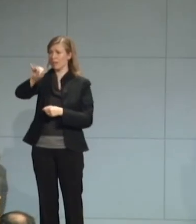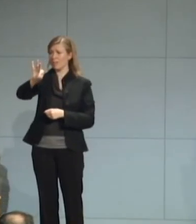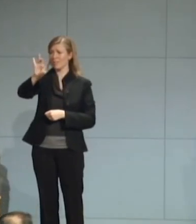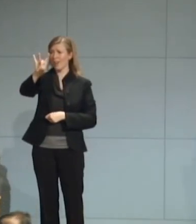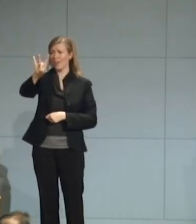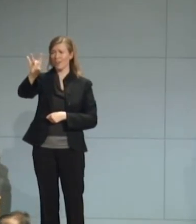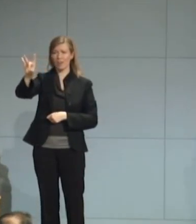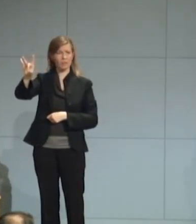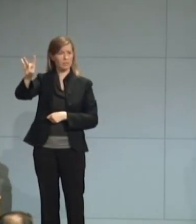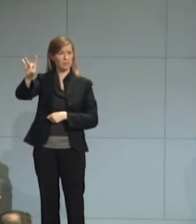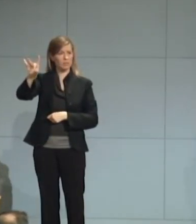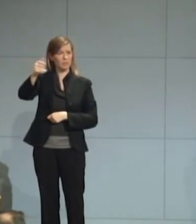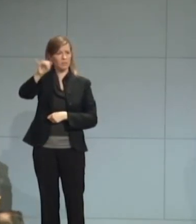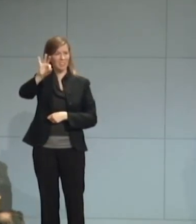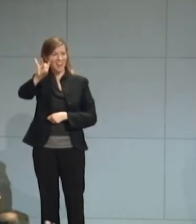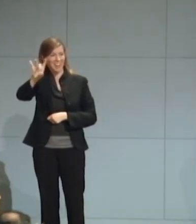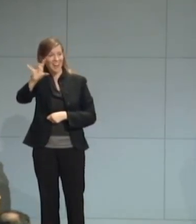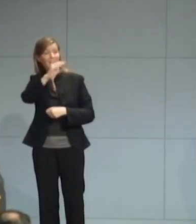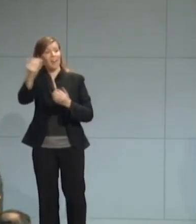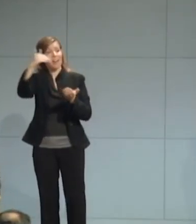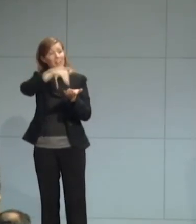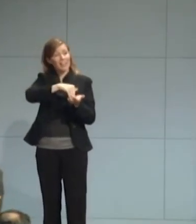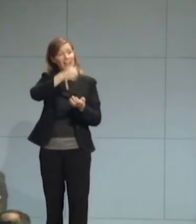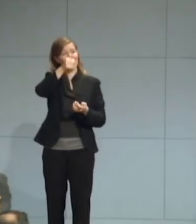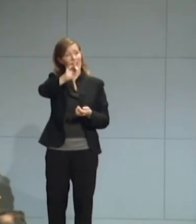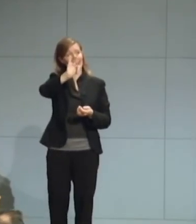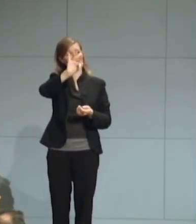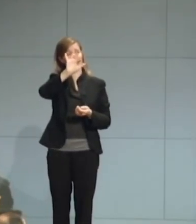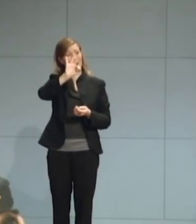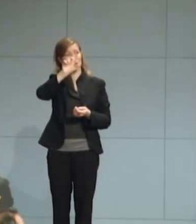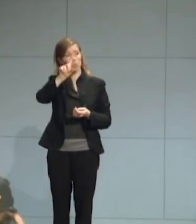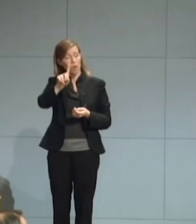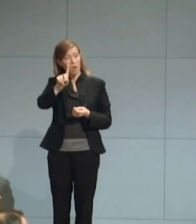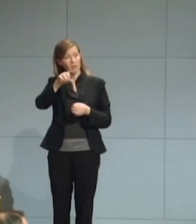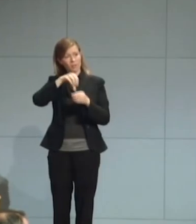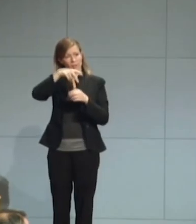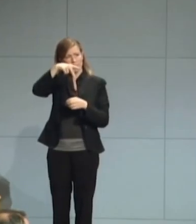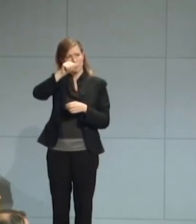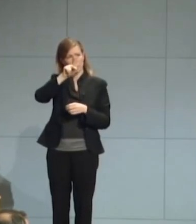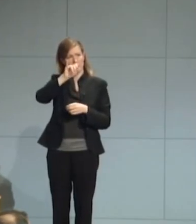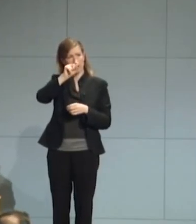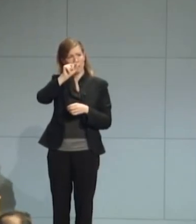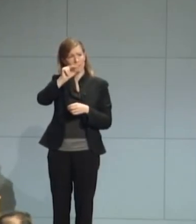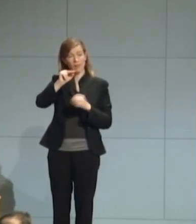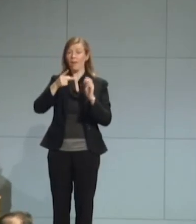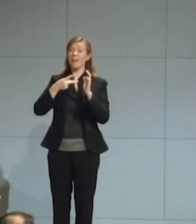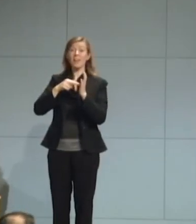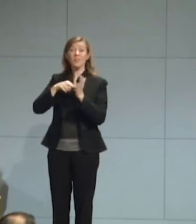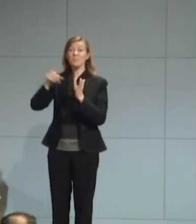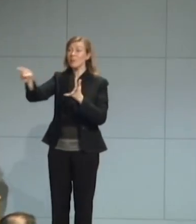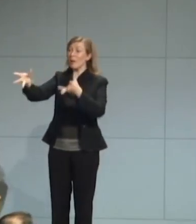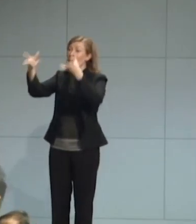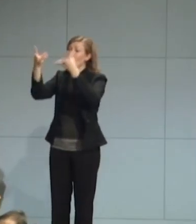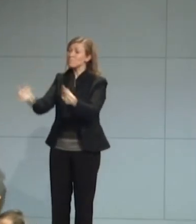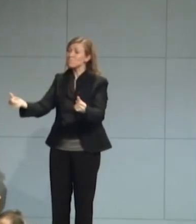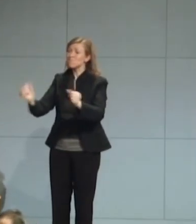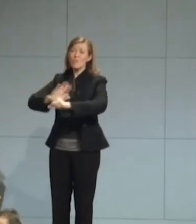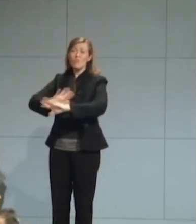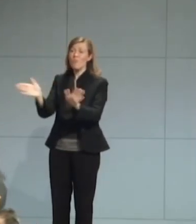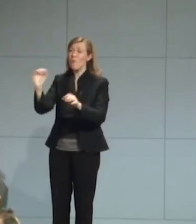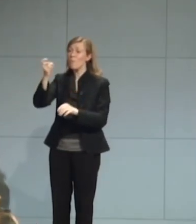dear in our American tradition. Well, some of those traditions are dear, and some of those traditions are worth